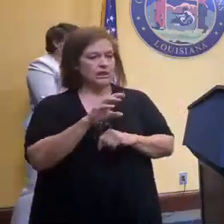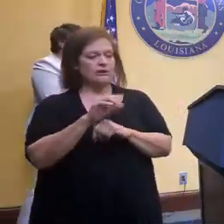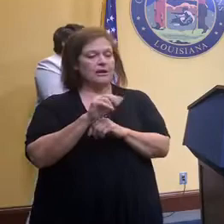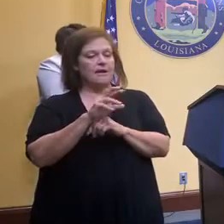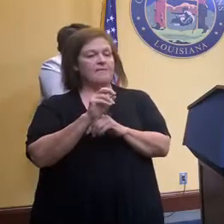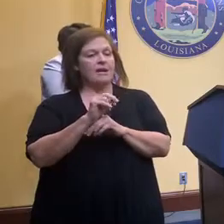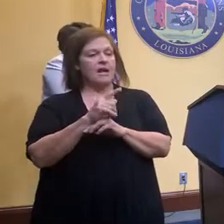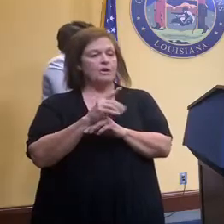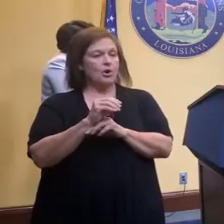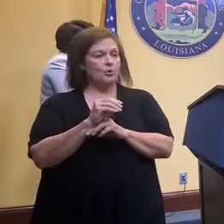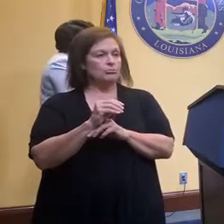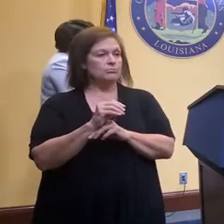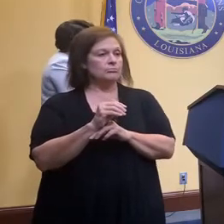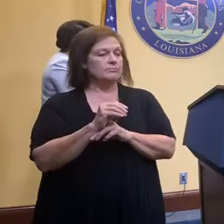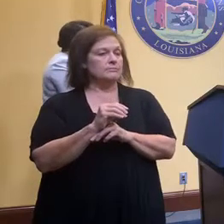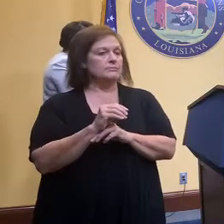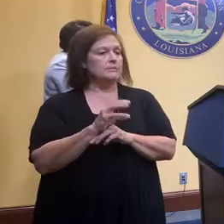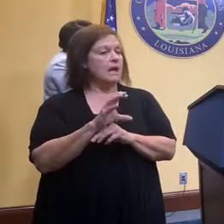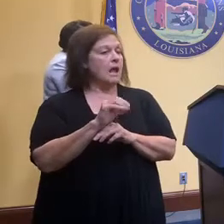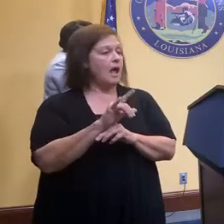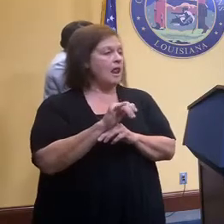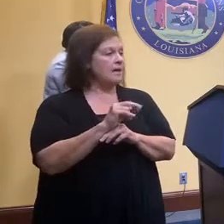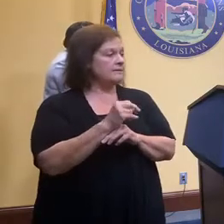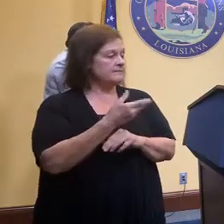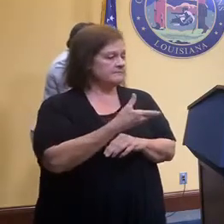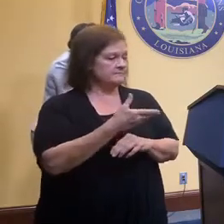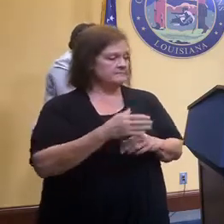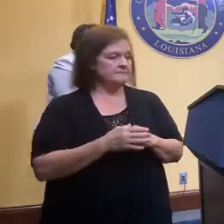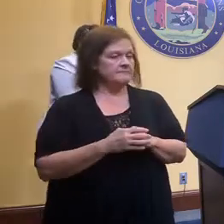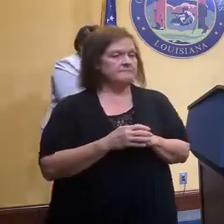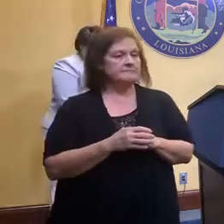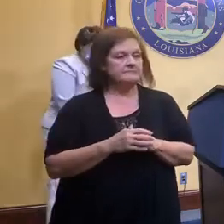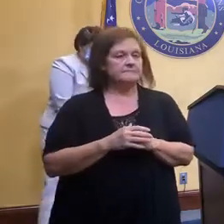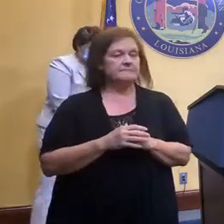Bagnall. And Colin? Go ahead.